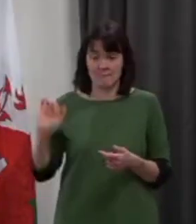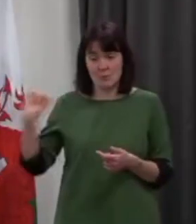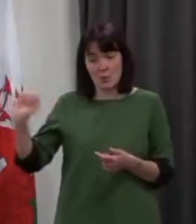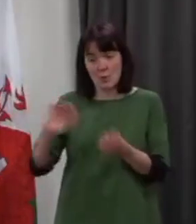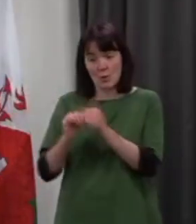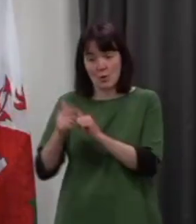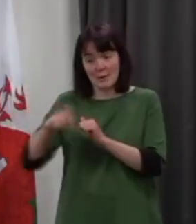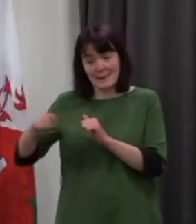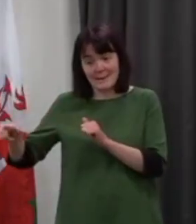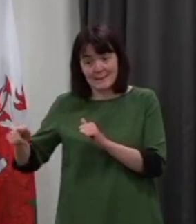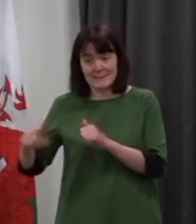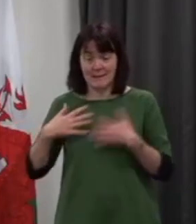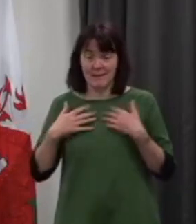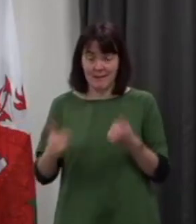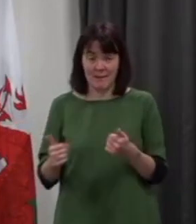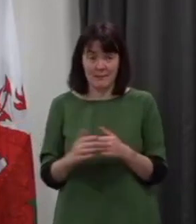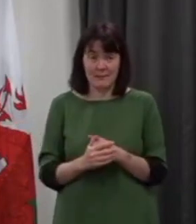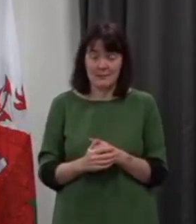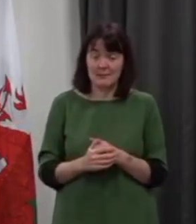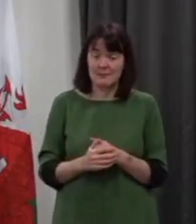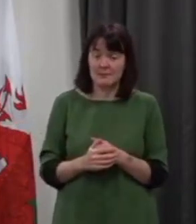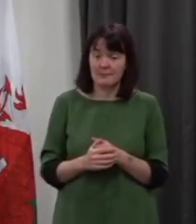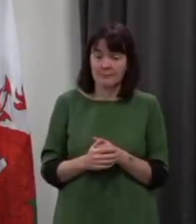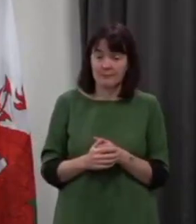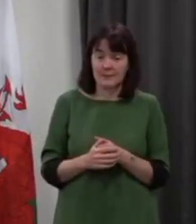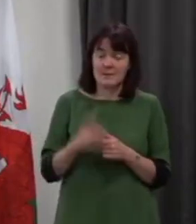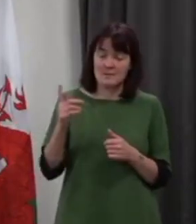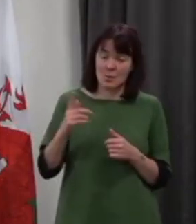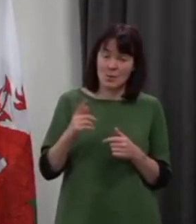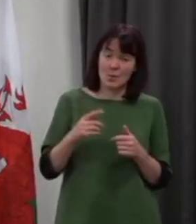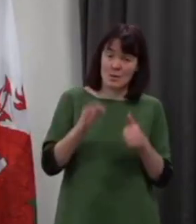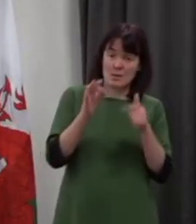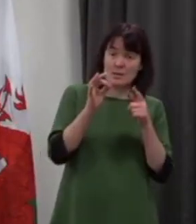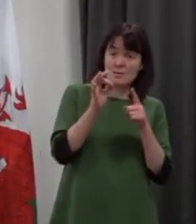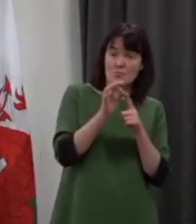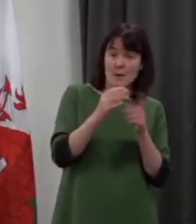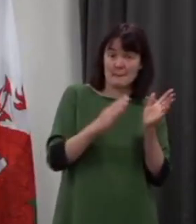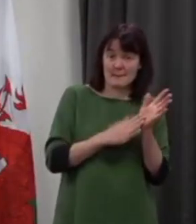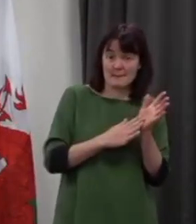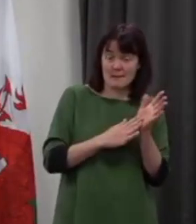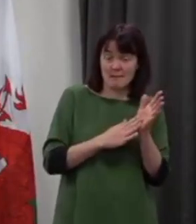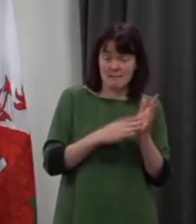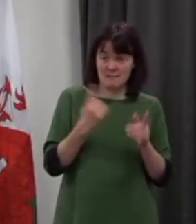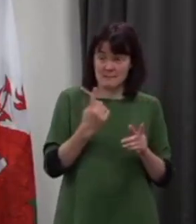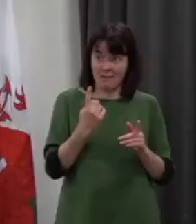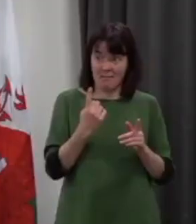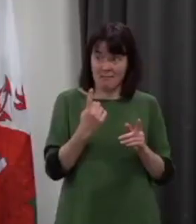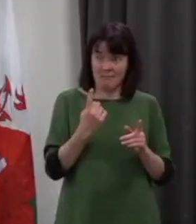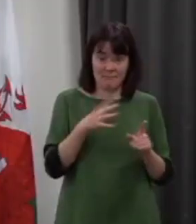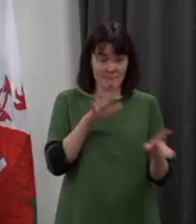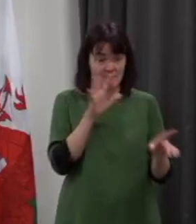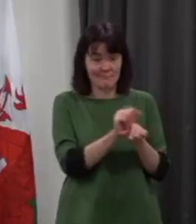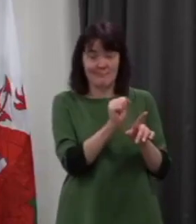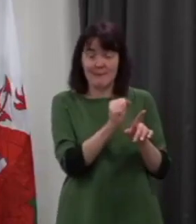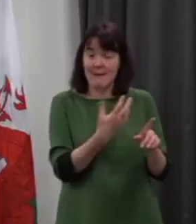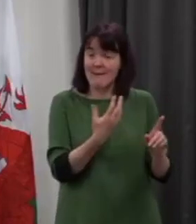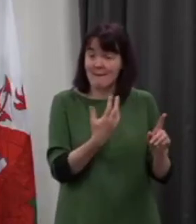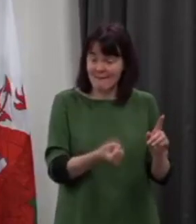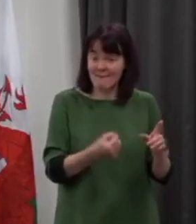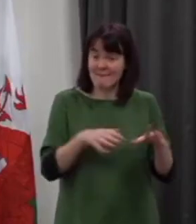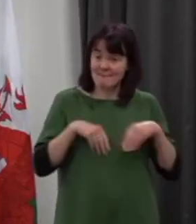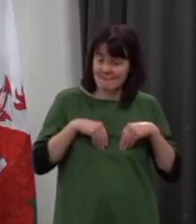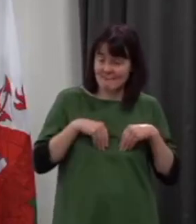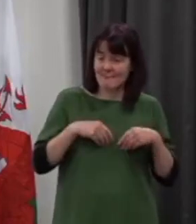test positive, as well as your officer member, the health. What provisions are in place if any Welsh Cabinet Minister was